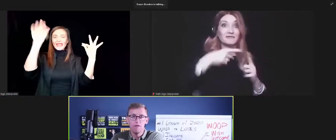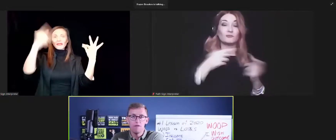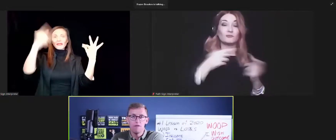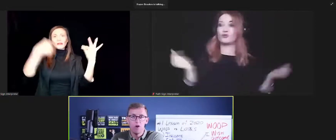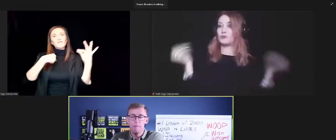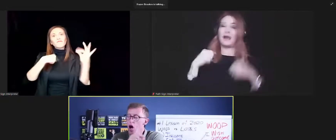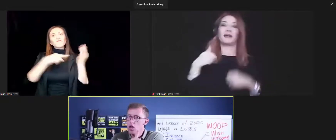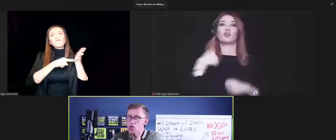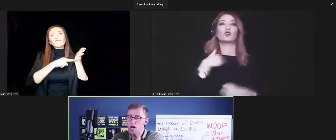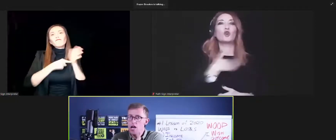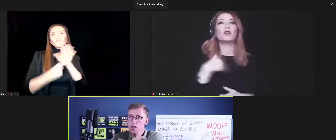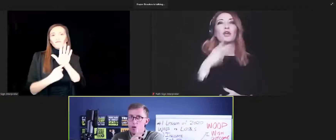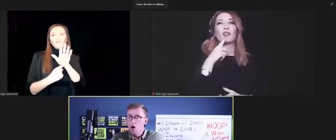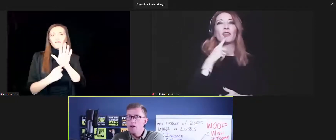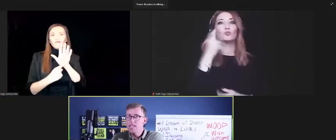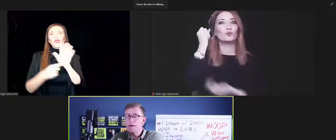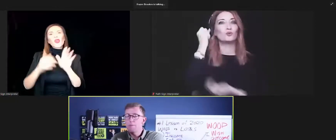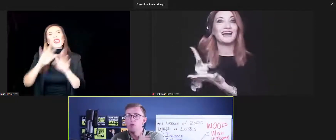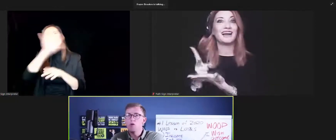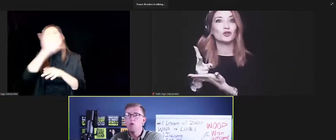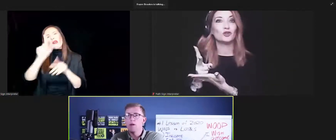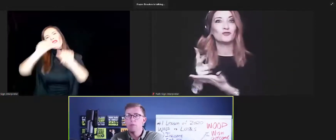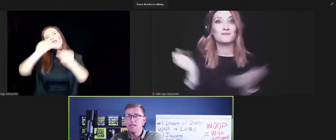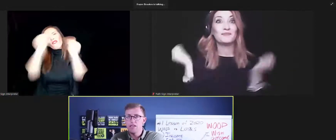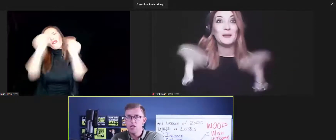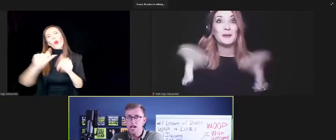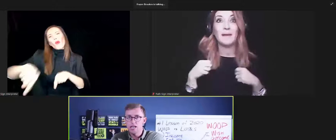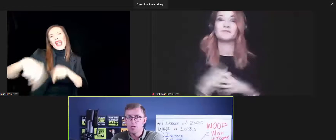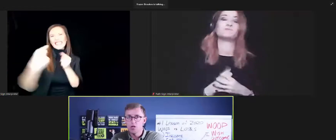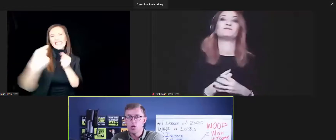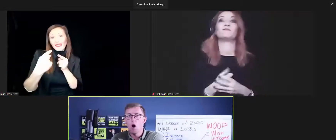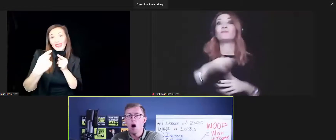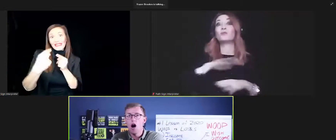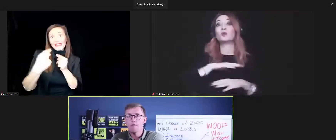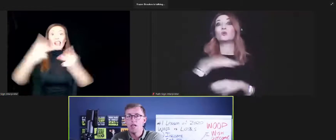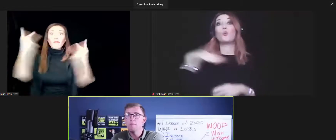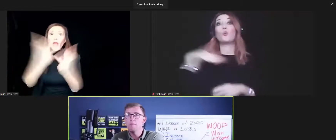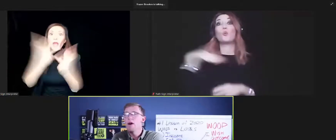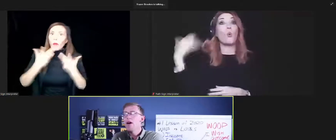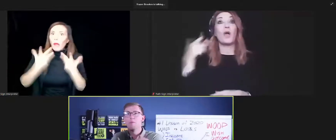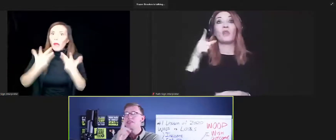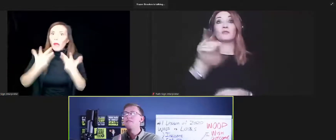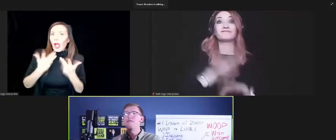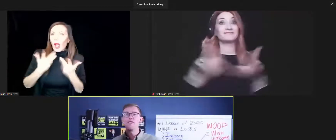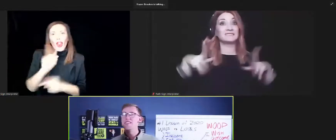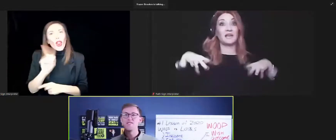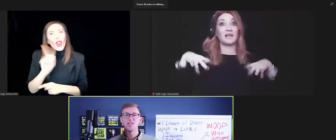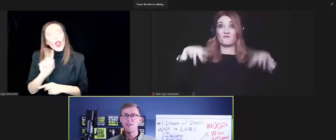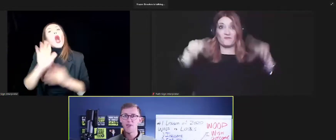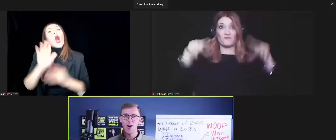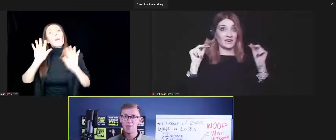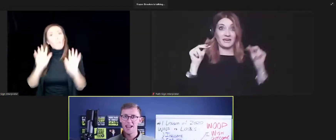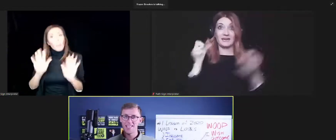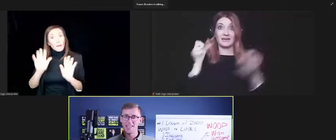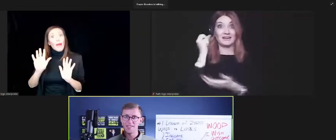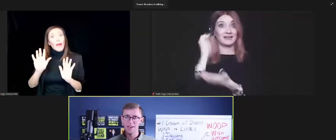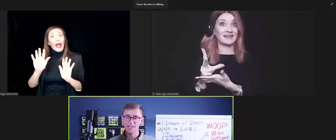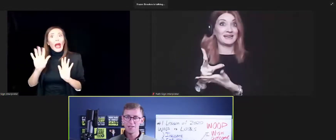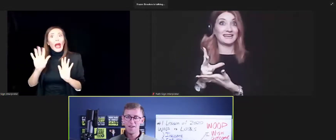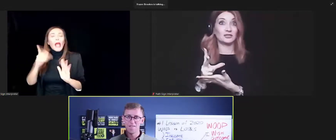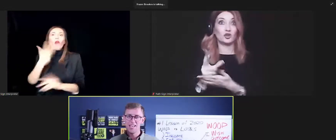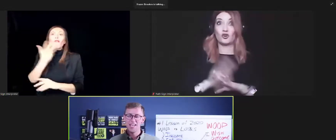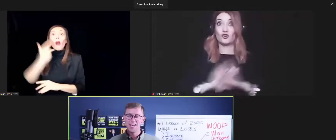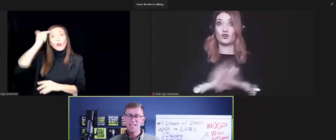you've done it because the majority of people do not complete this task because it's too hard for them, but it never sounds hard when I tell you what it